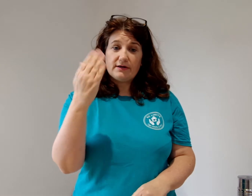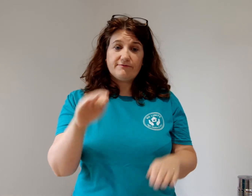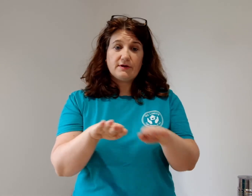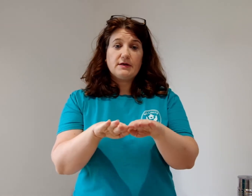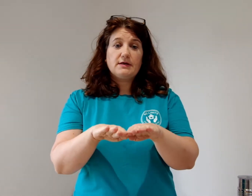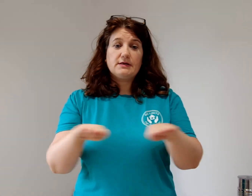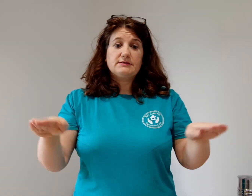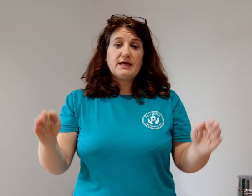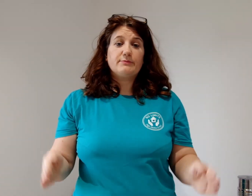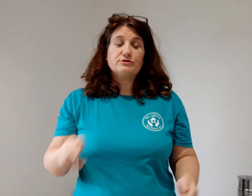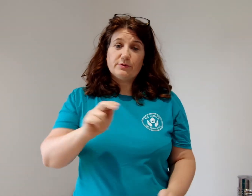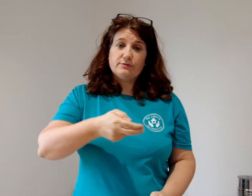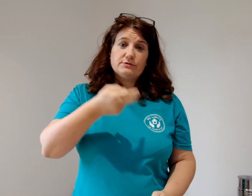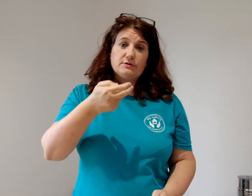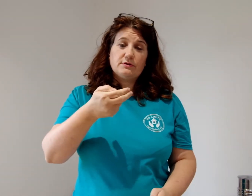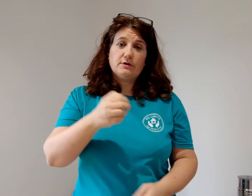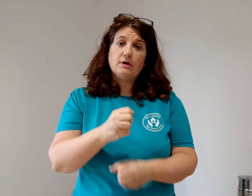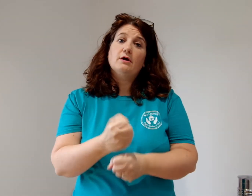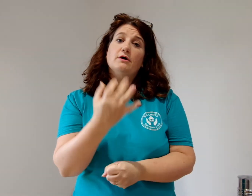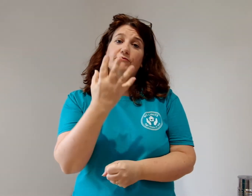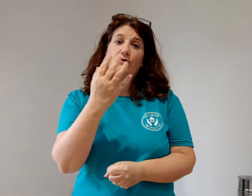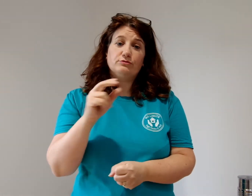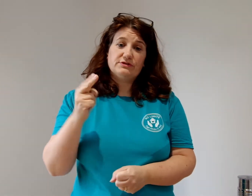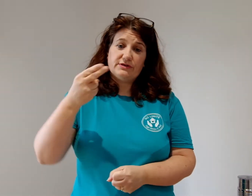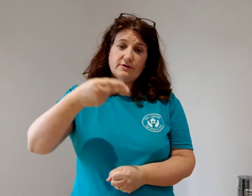5 tablespoons of golden syrup,